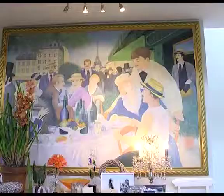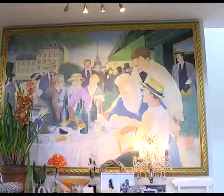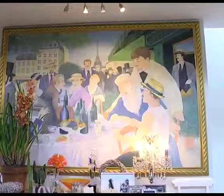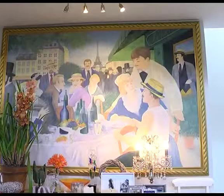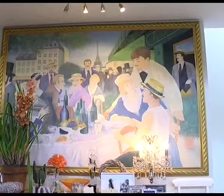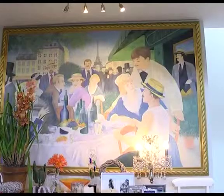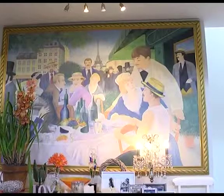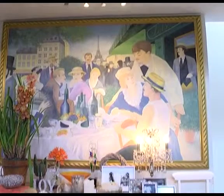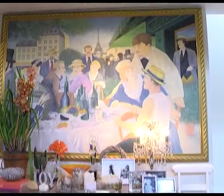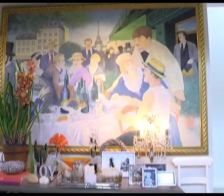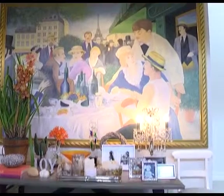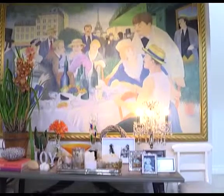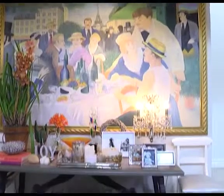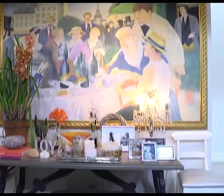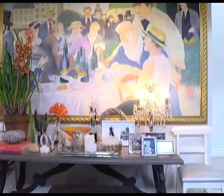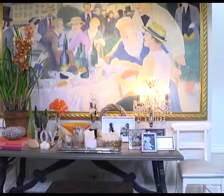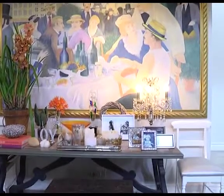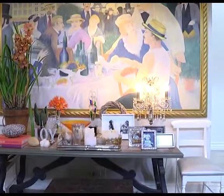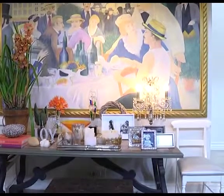items.